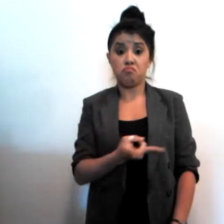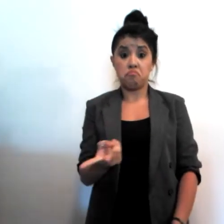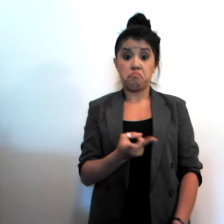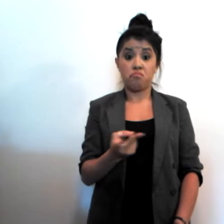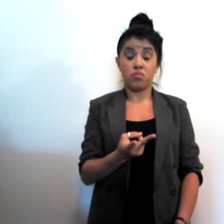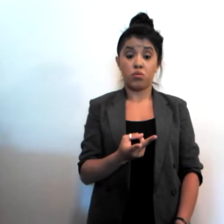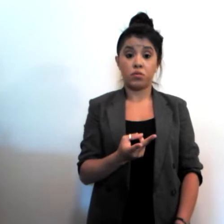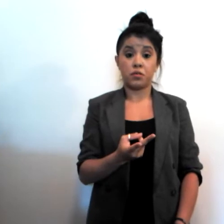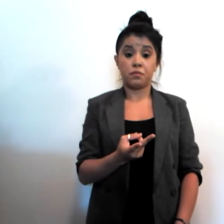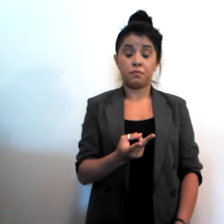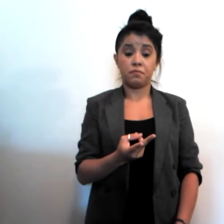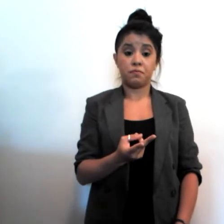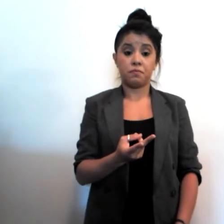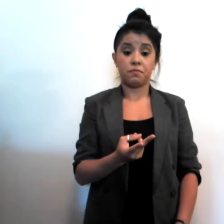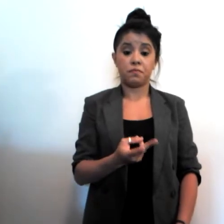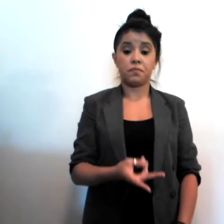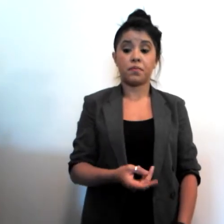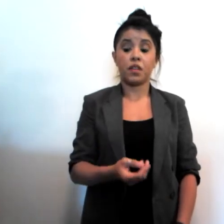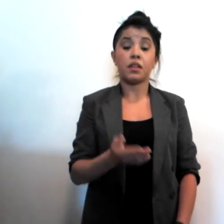is experienced with this particular age group.